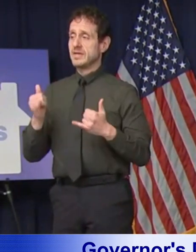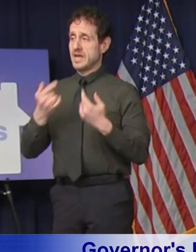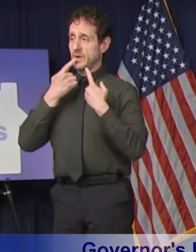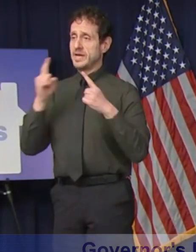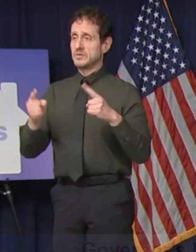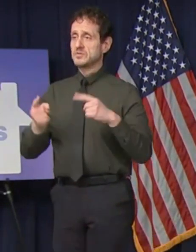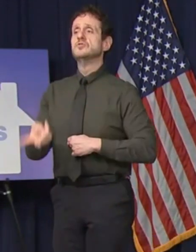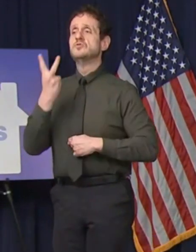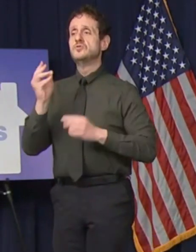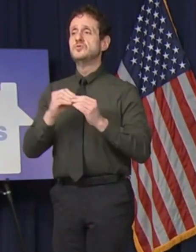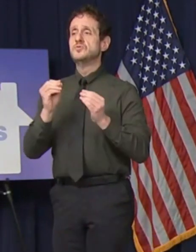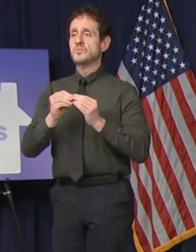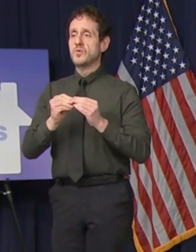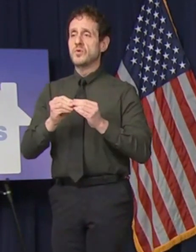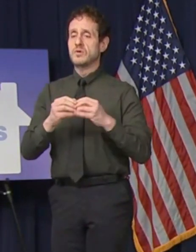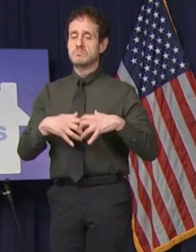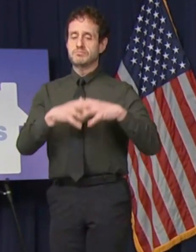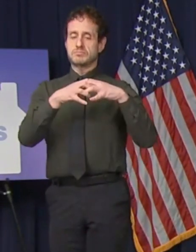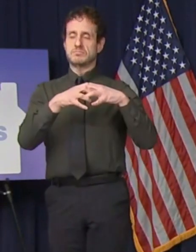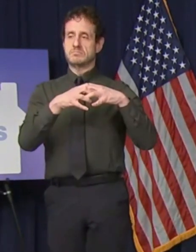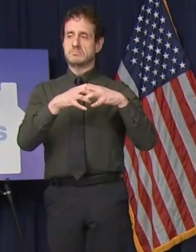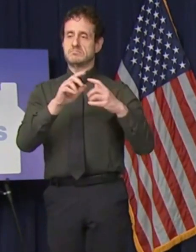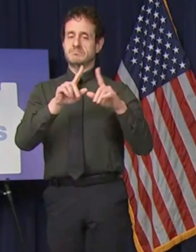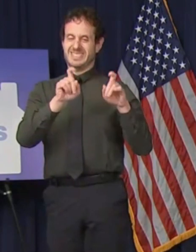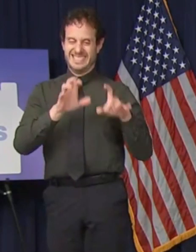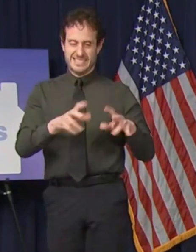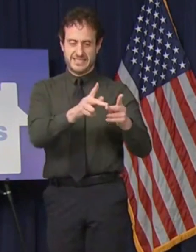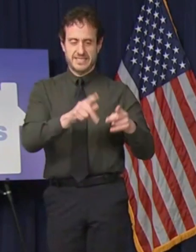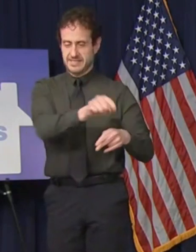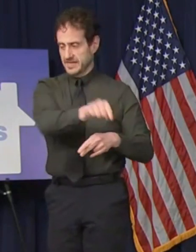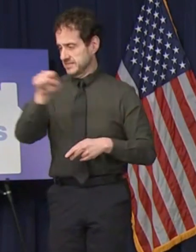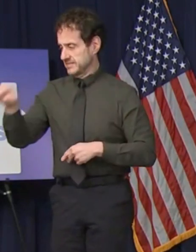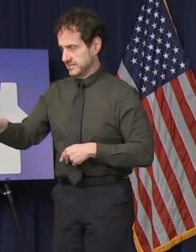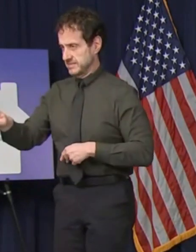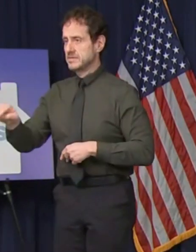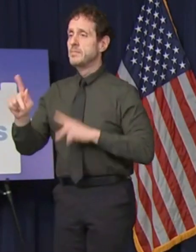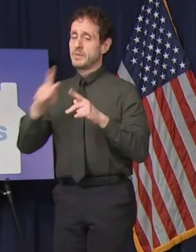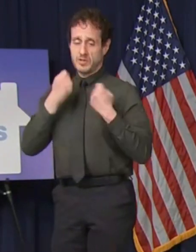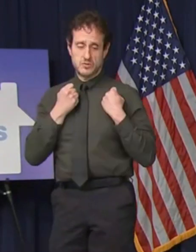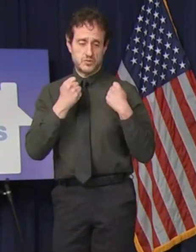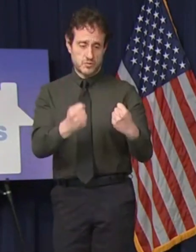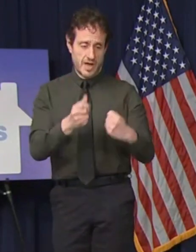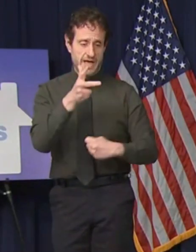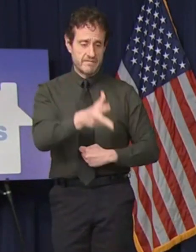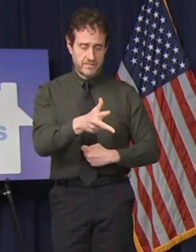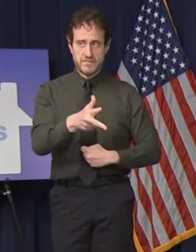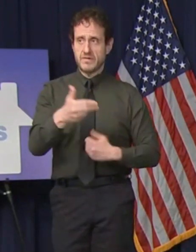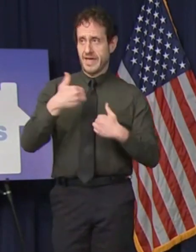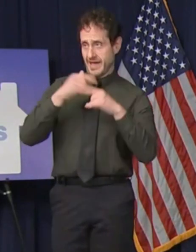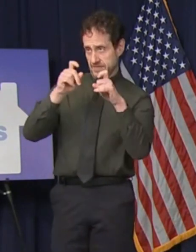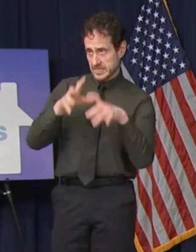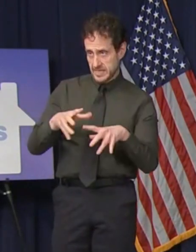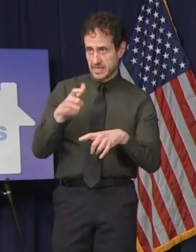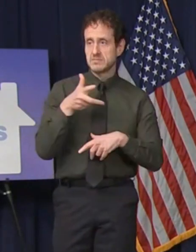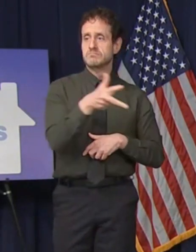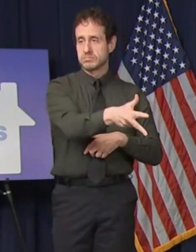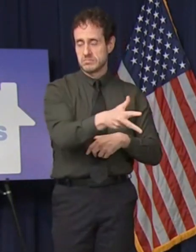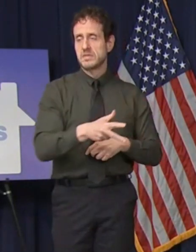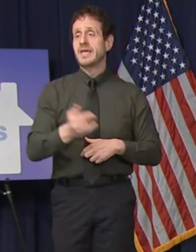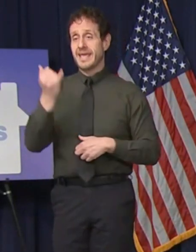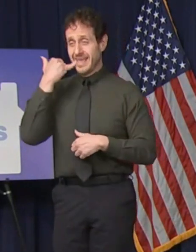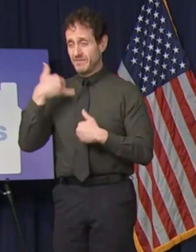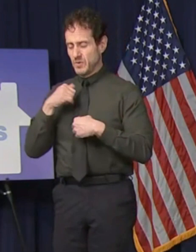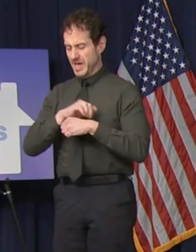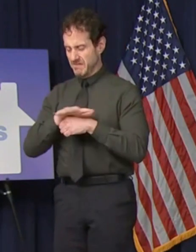state-run drive-through testing sites, both of which are available to anyone who has COVID-like